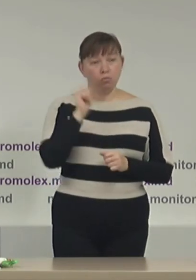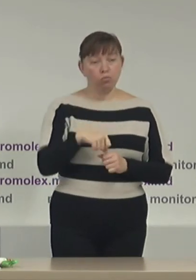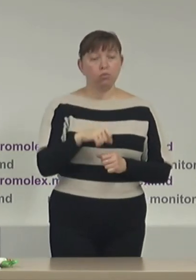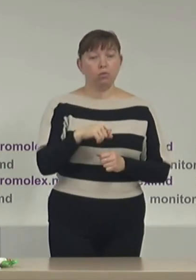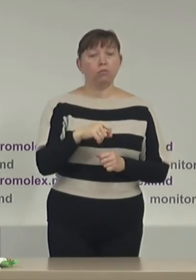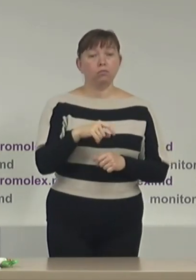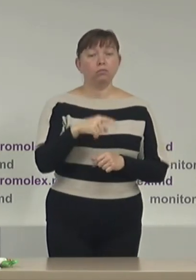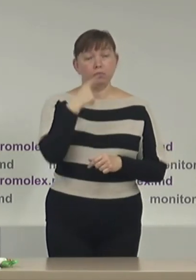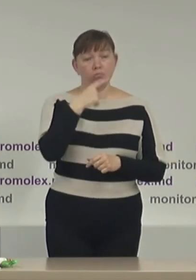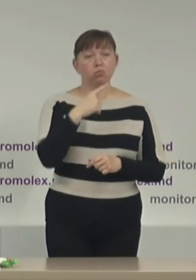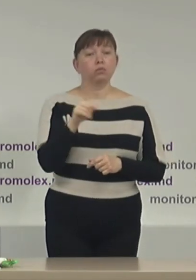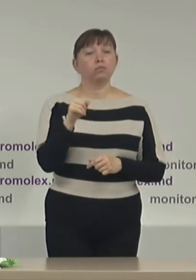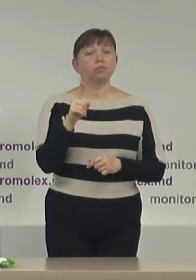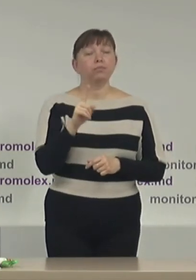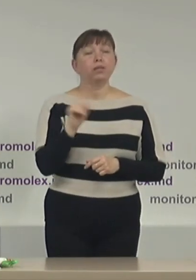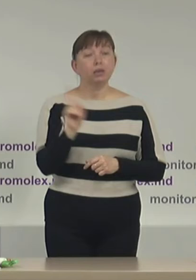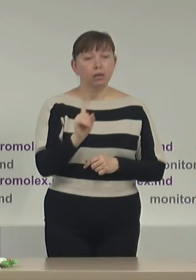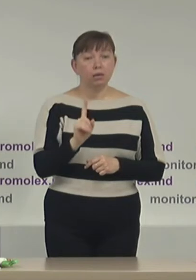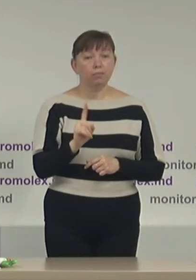And